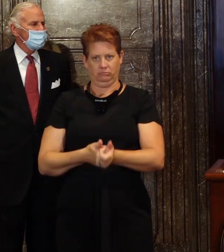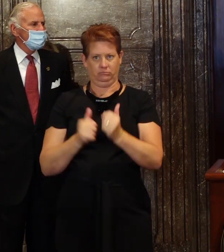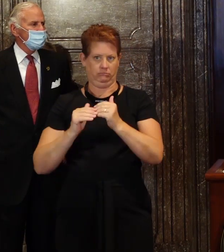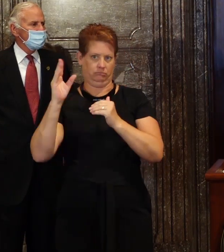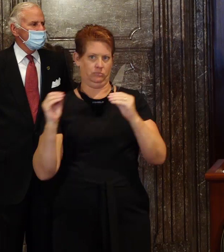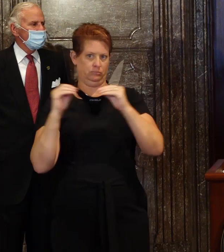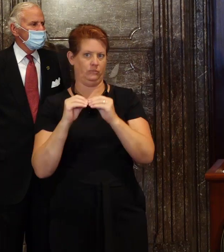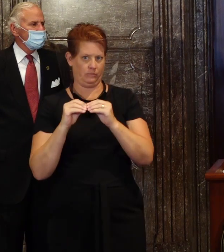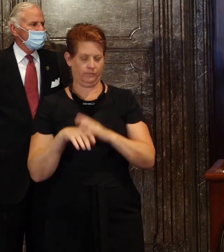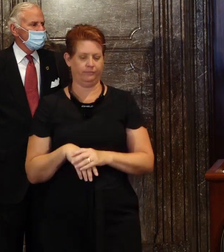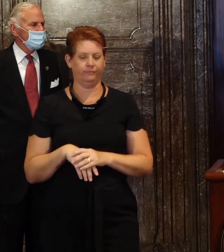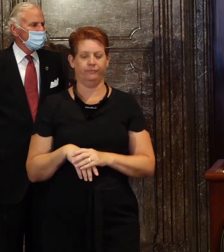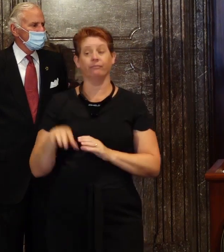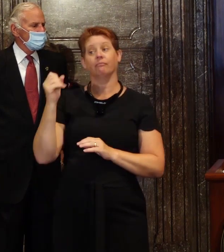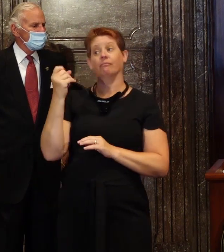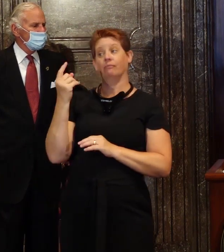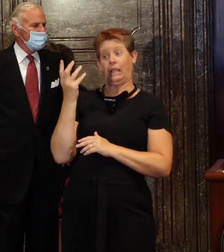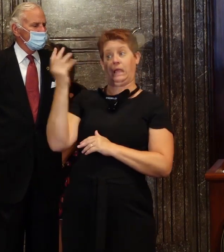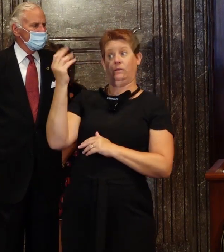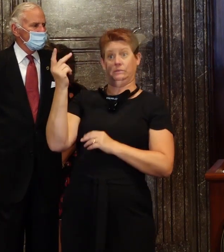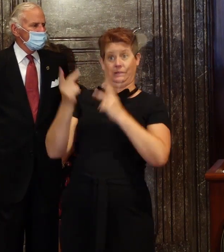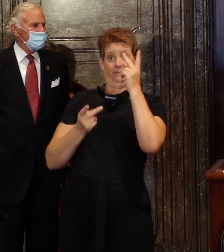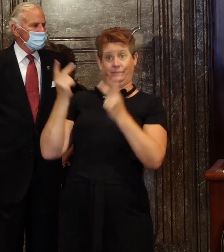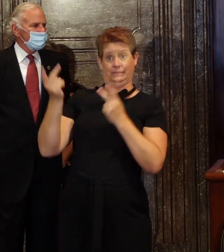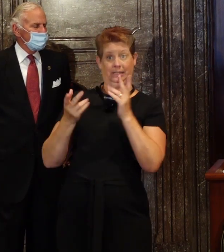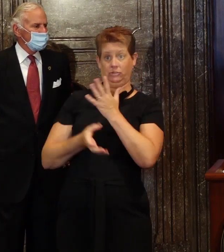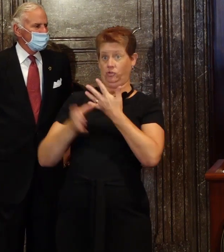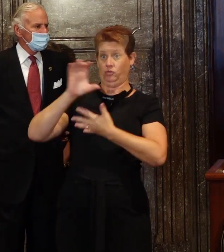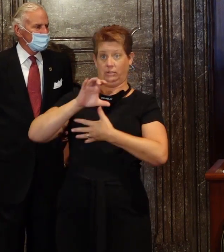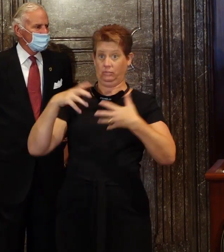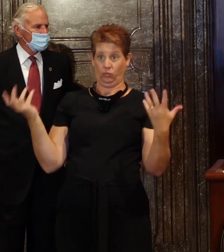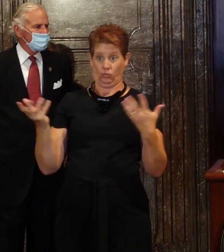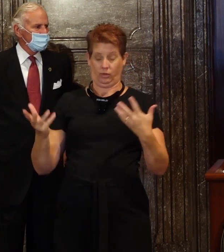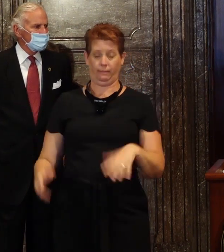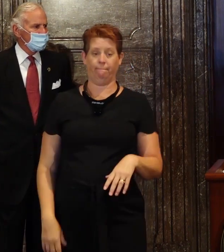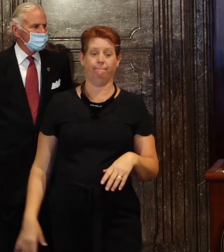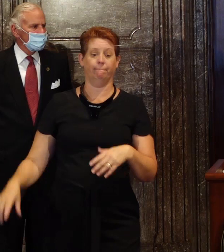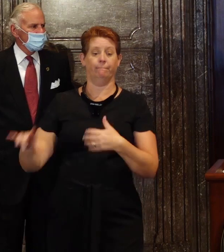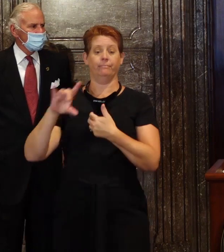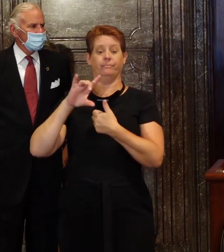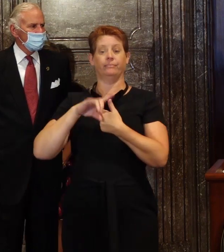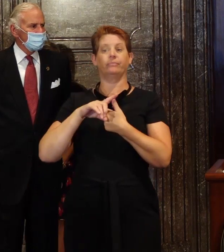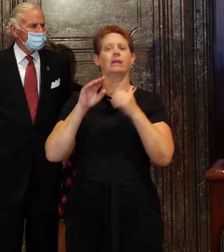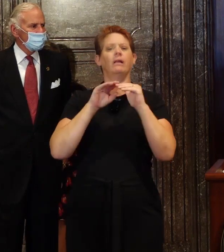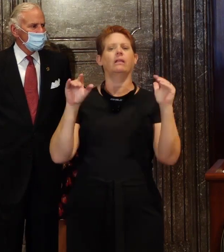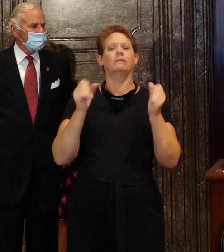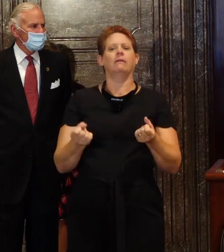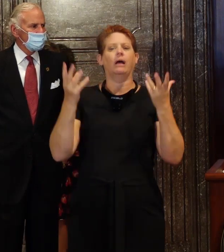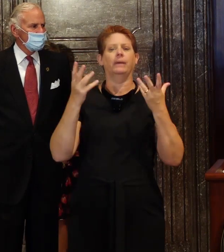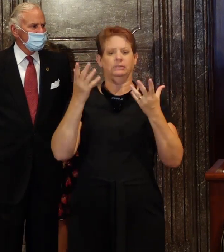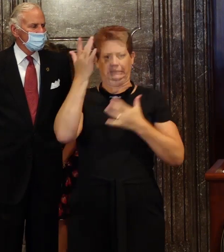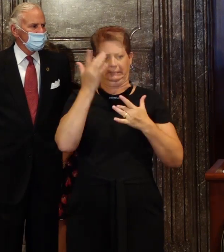visitation will be based on certain criteria, and these include the disease transmission level within